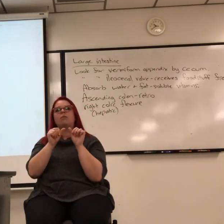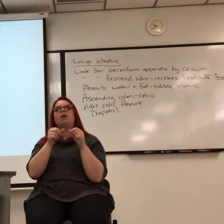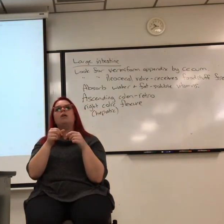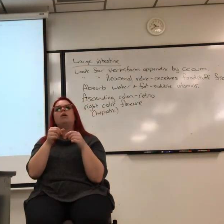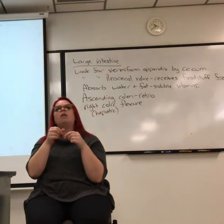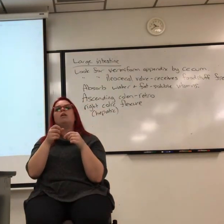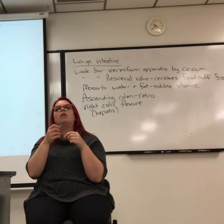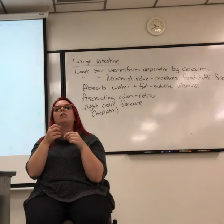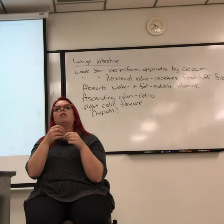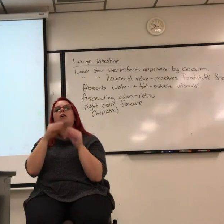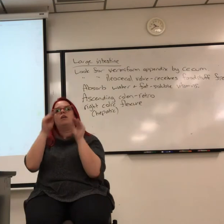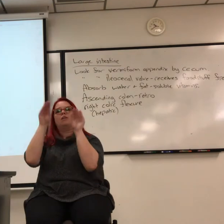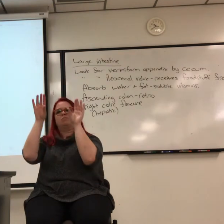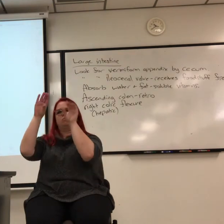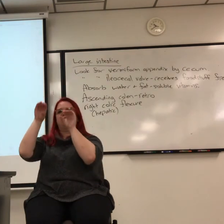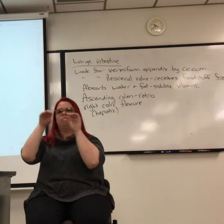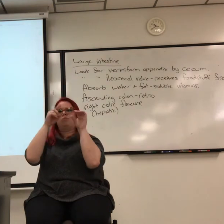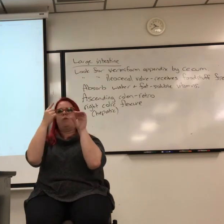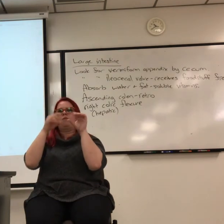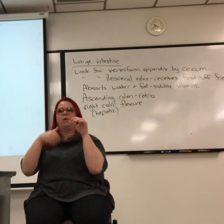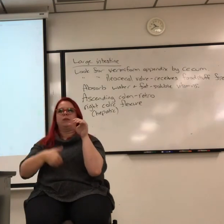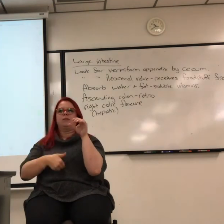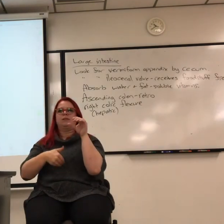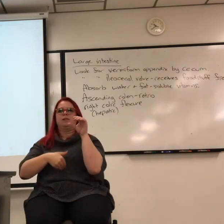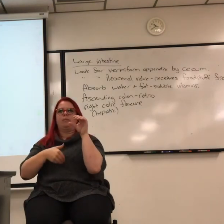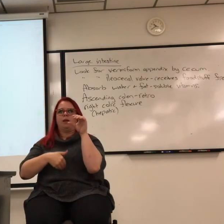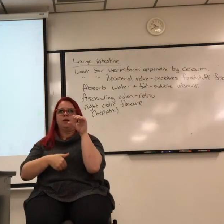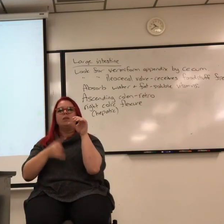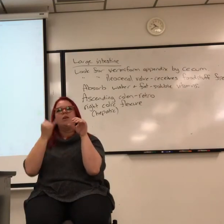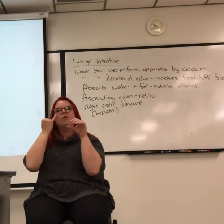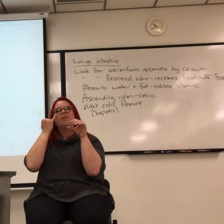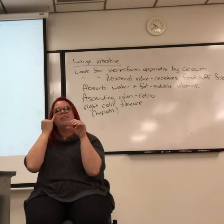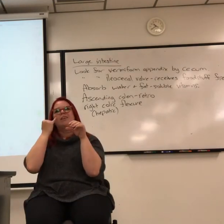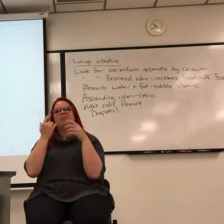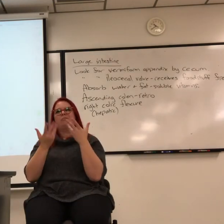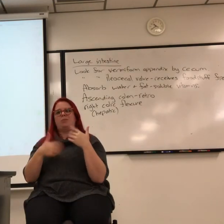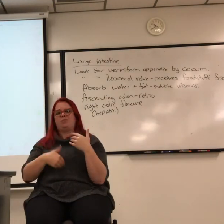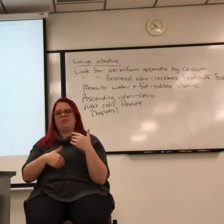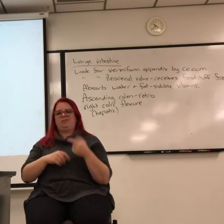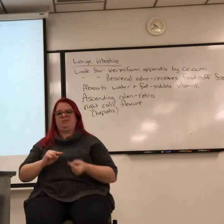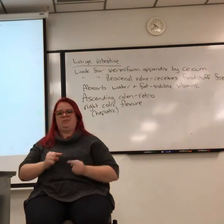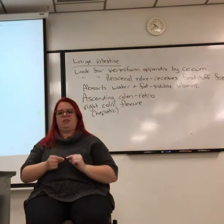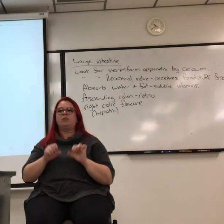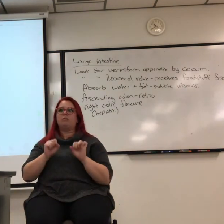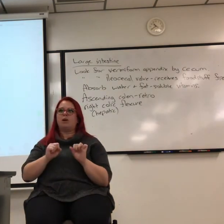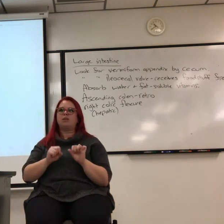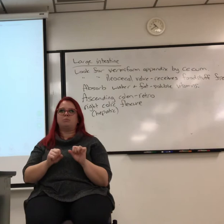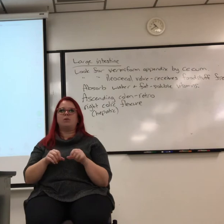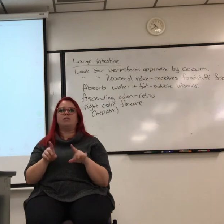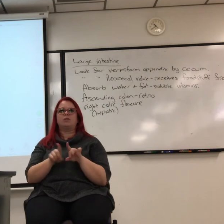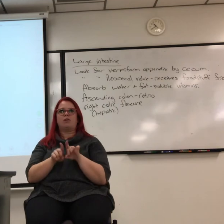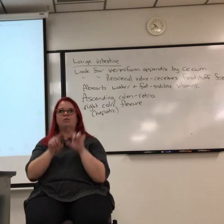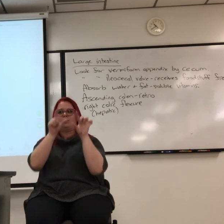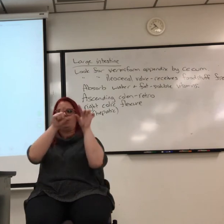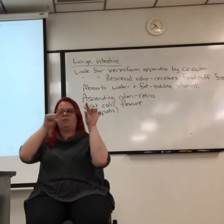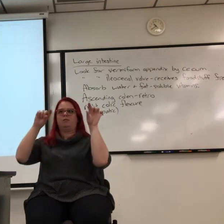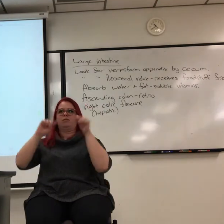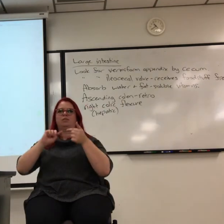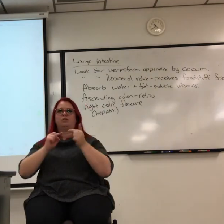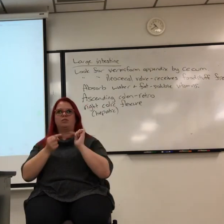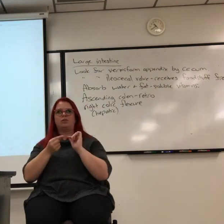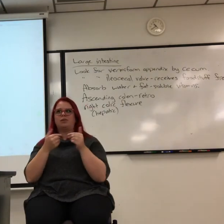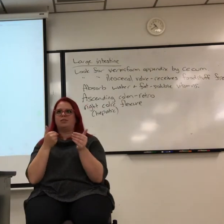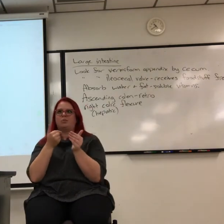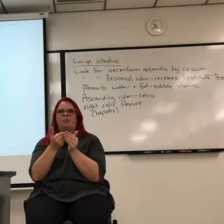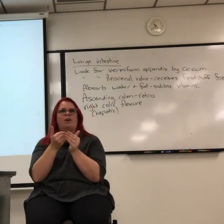the stomach. Okay. So if you have a tummy ache, maybe it's your stomach, it could be transverse colon. They're right next to